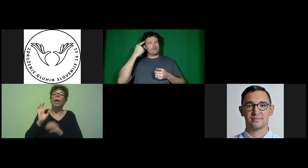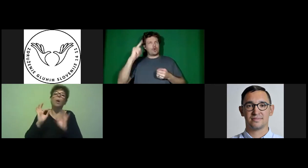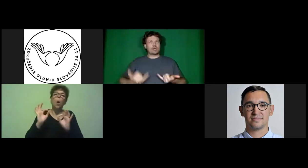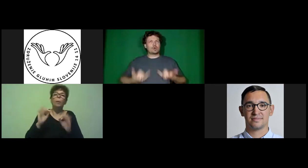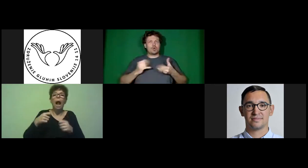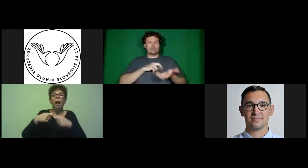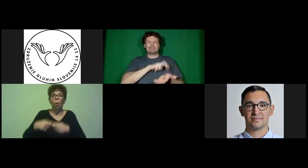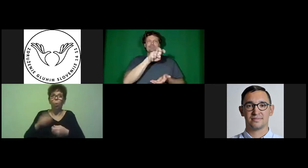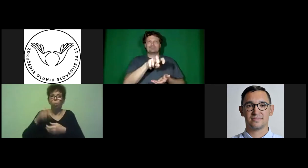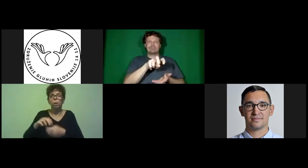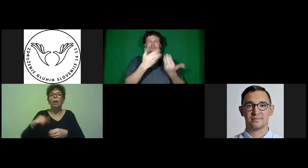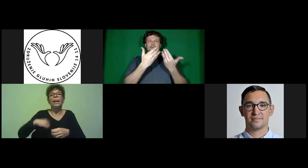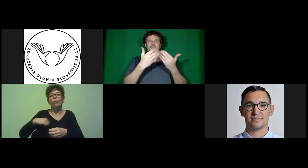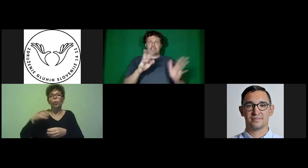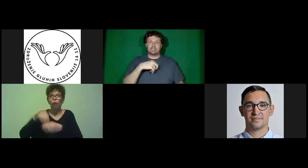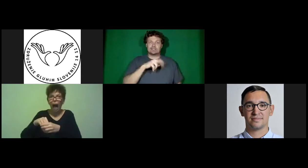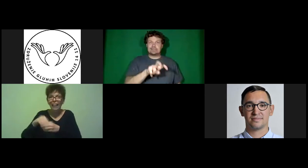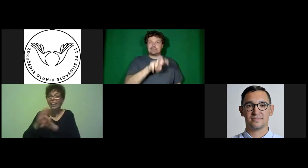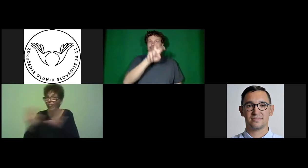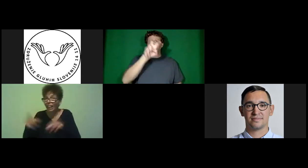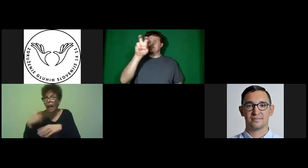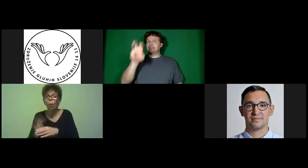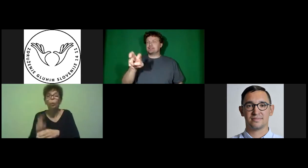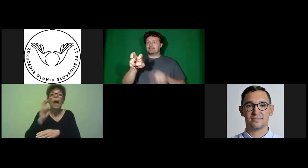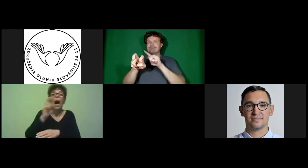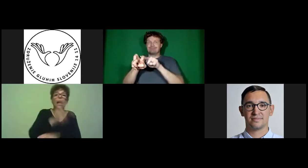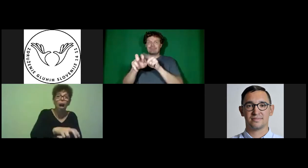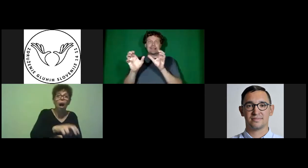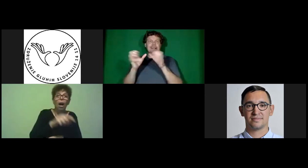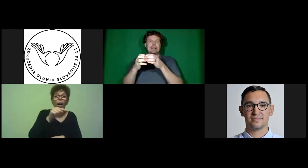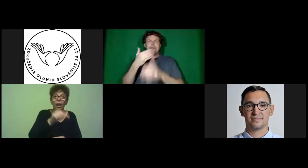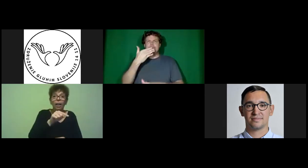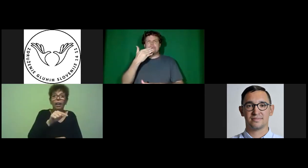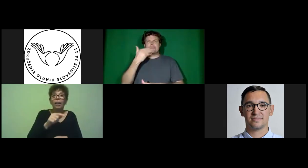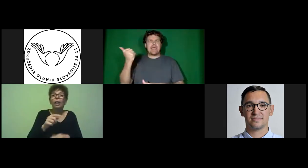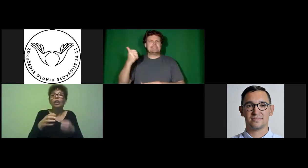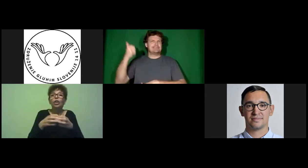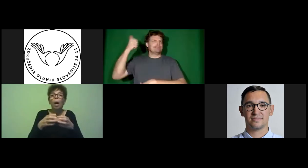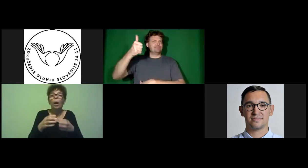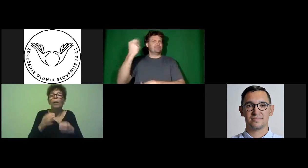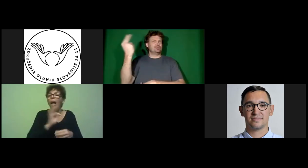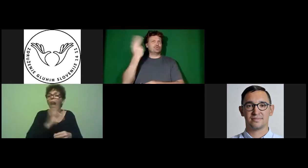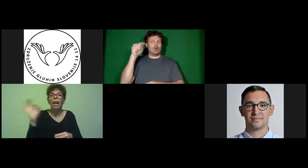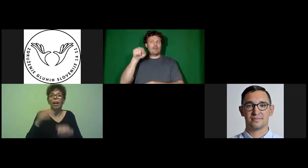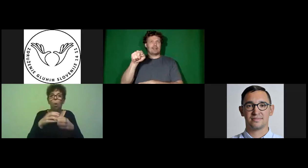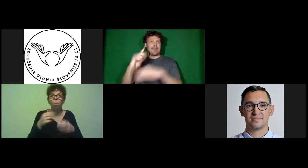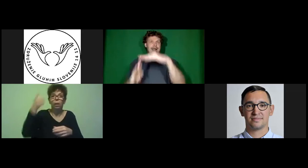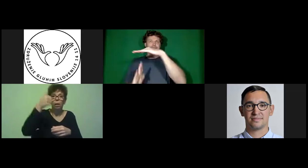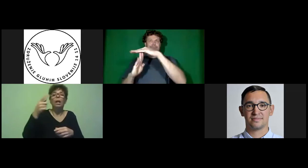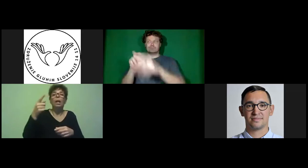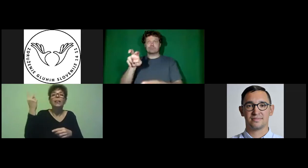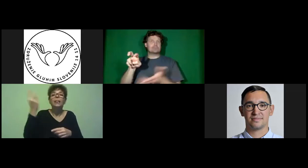and then I went to regular youth club division. And then I was able to work to play for the